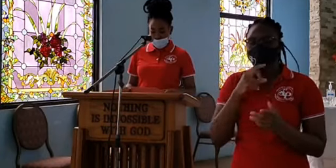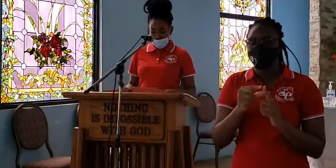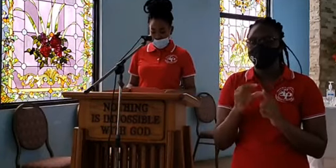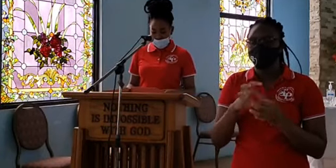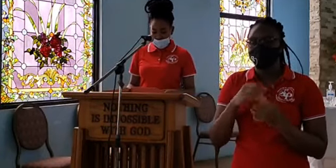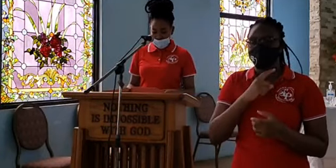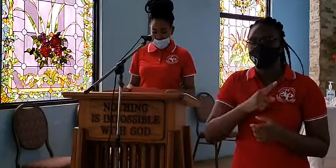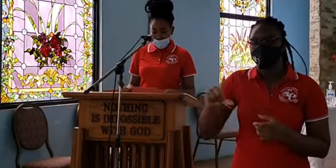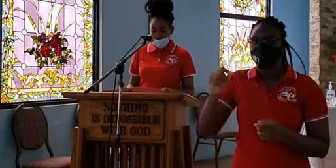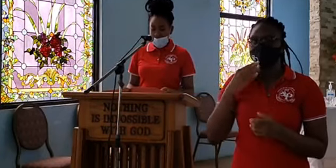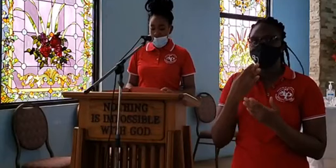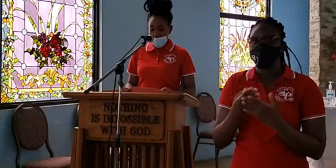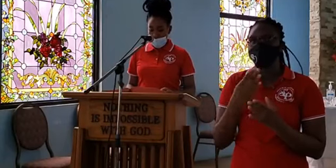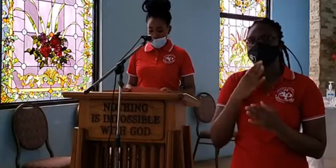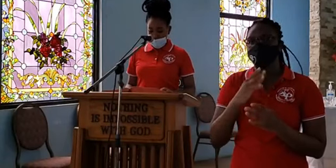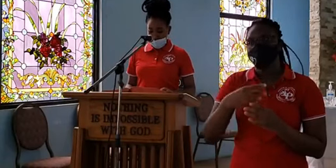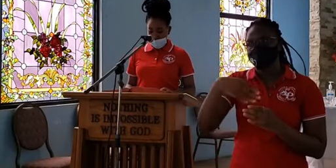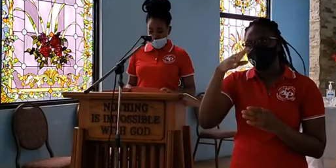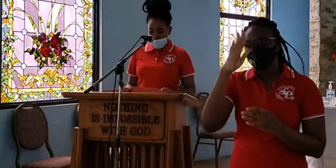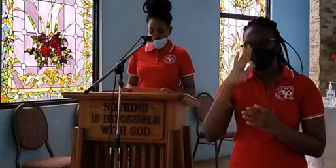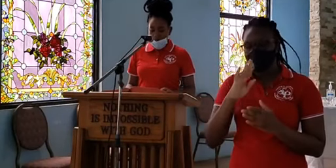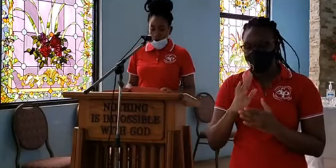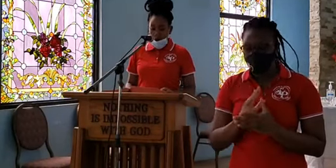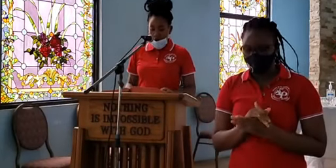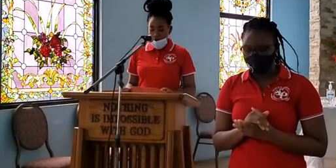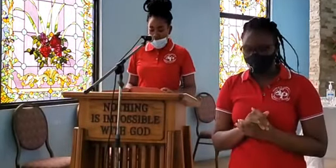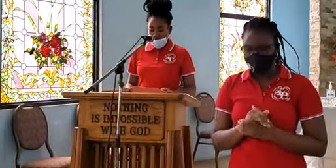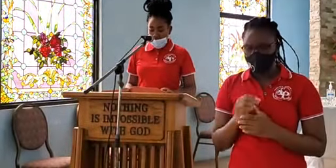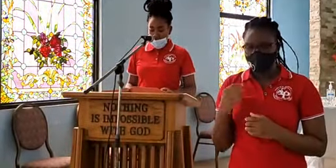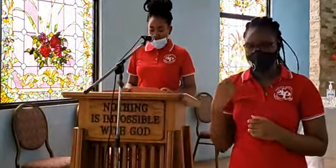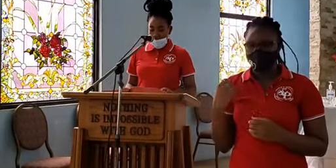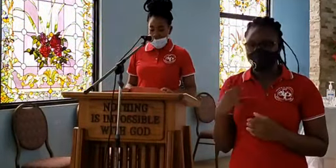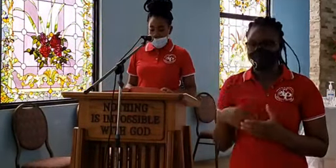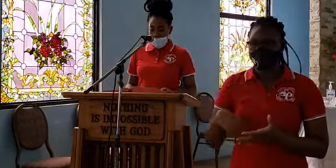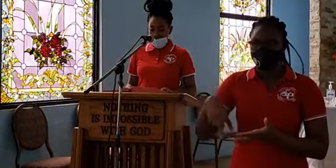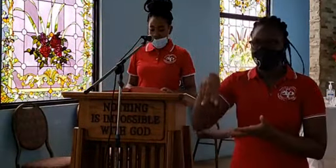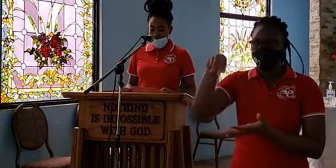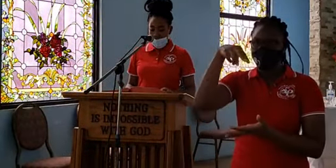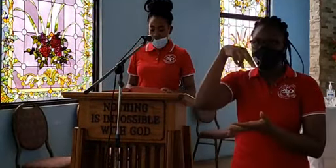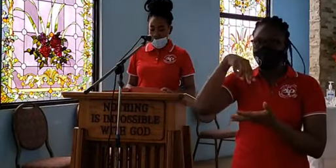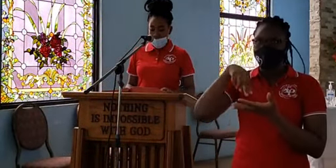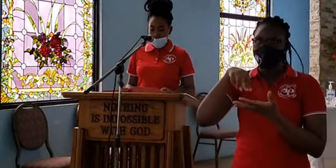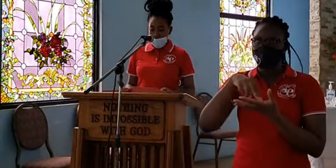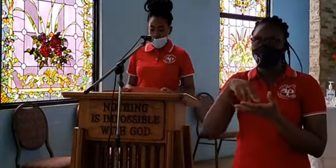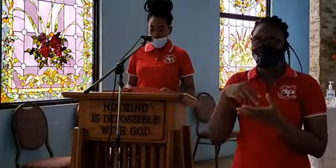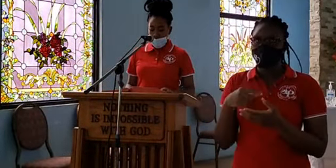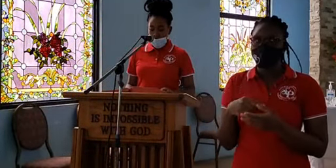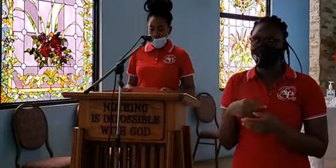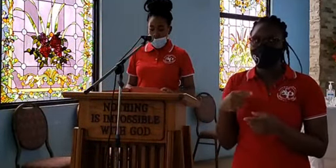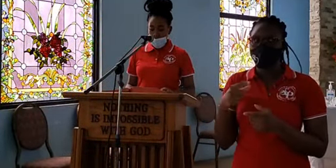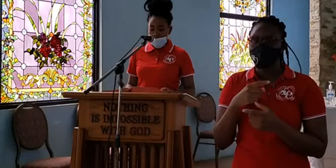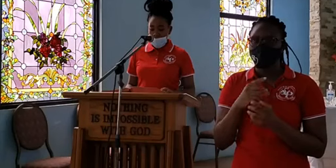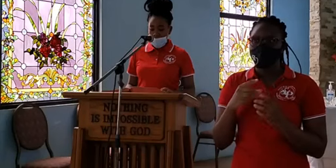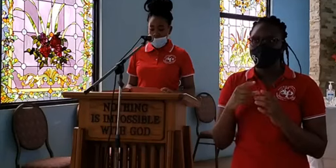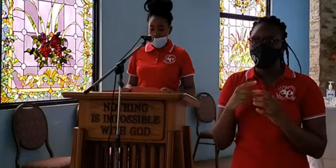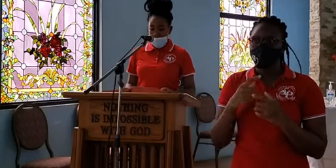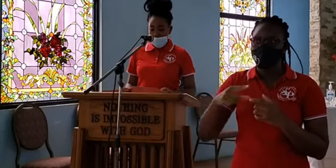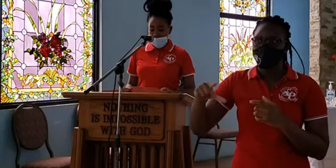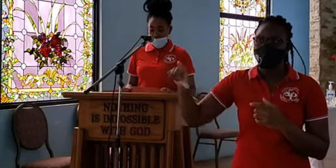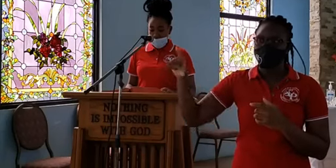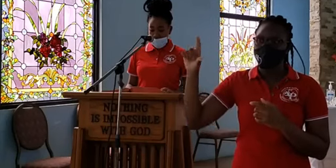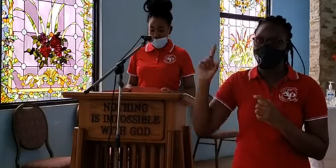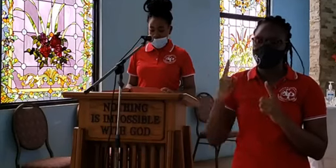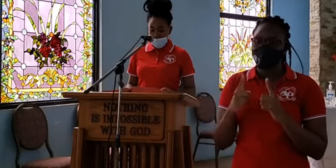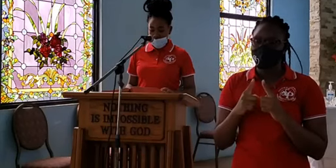Thanks be to God. Your response, arise, arise,